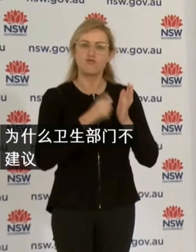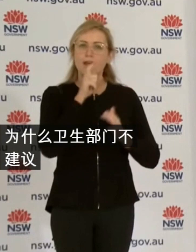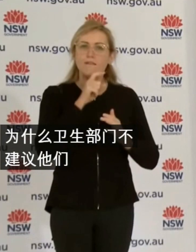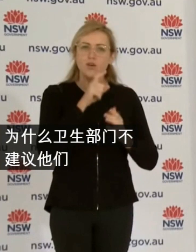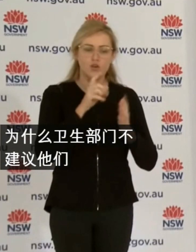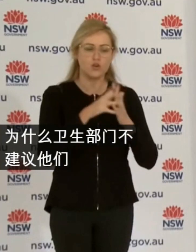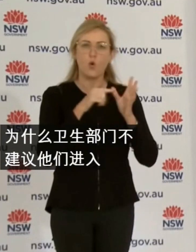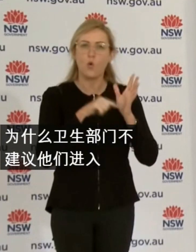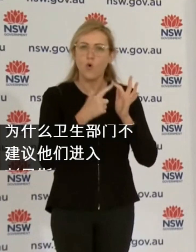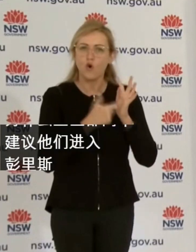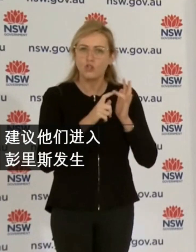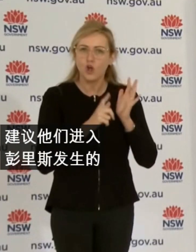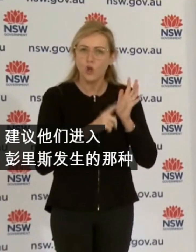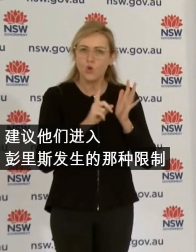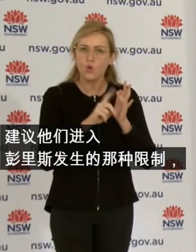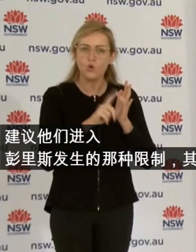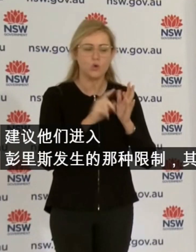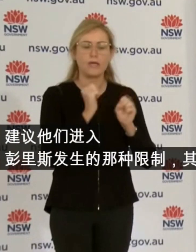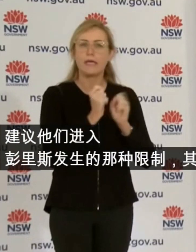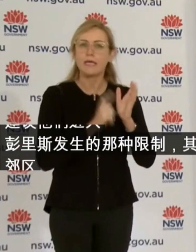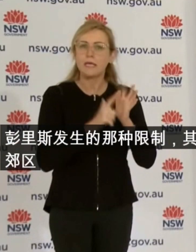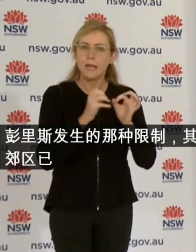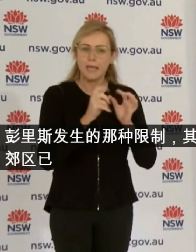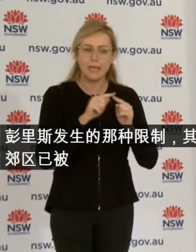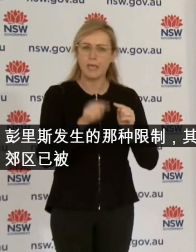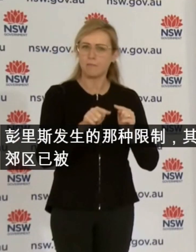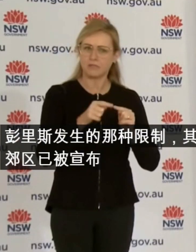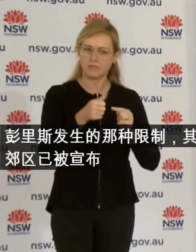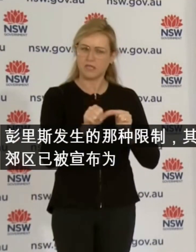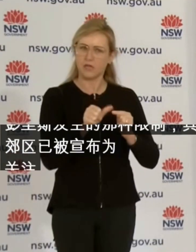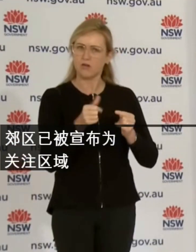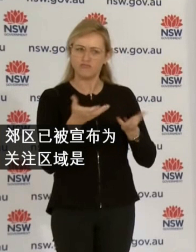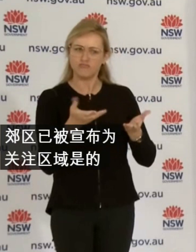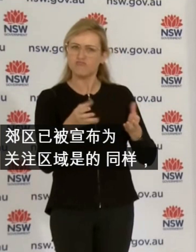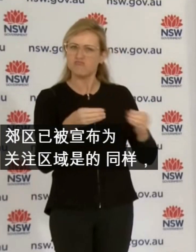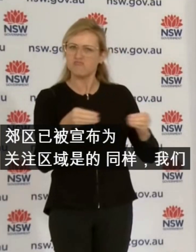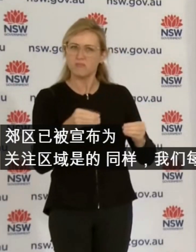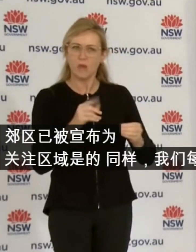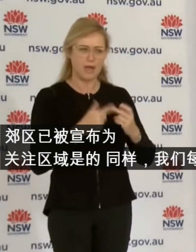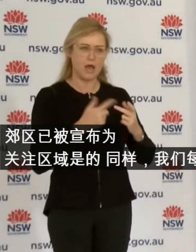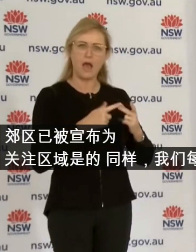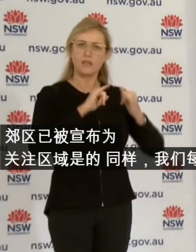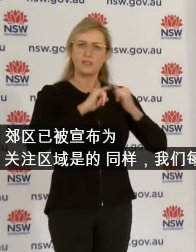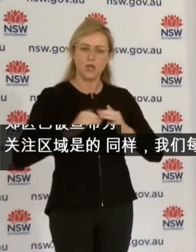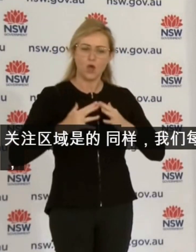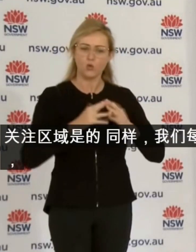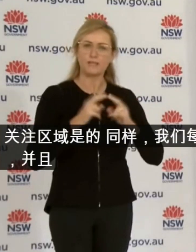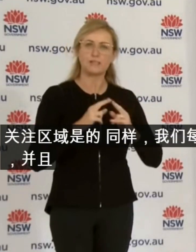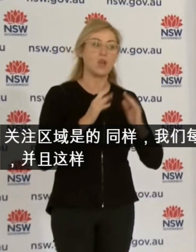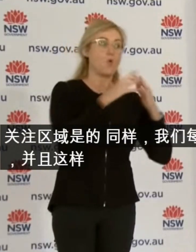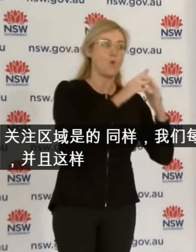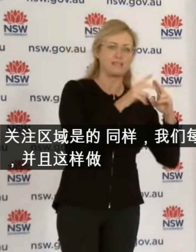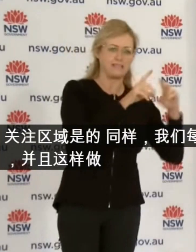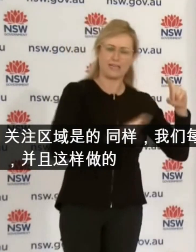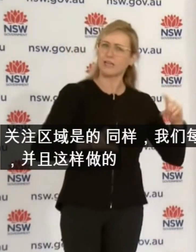the sort of restrictions that, say, have happened in Penrith, where certain suburbs have been declared an area of concern? Yeah, again, we look at this on a daily